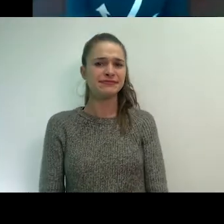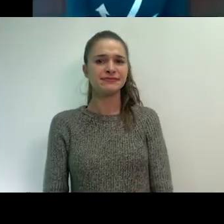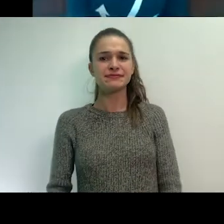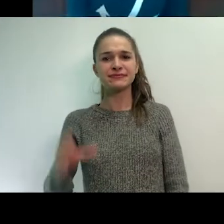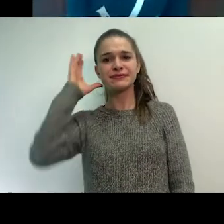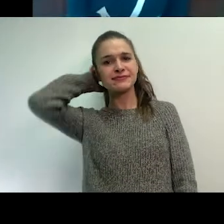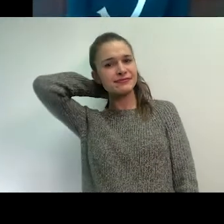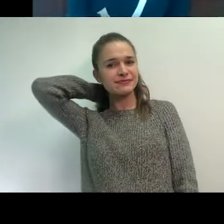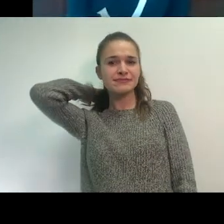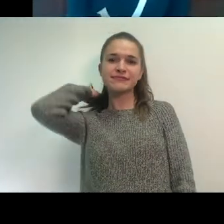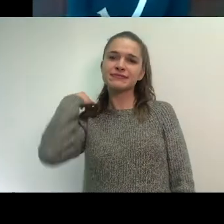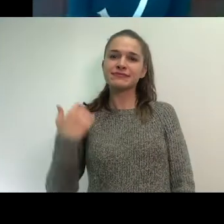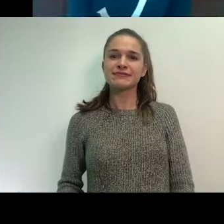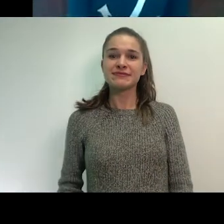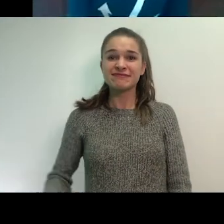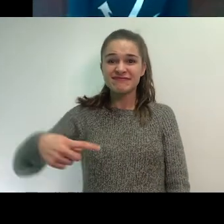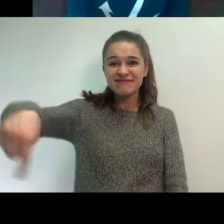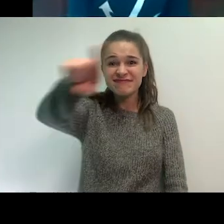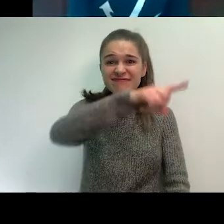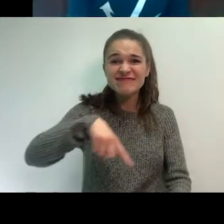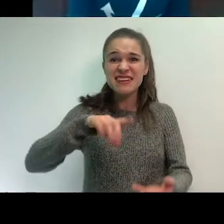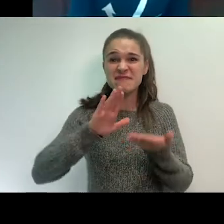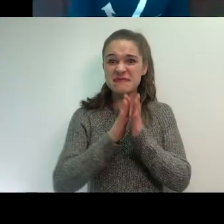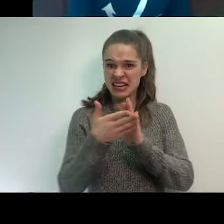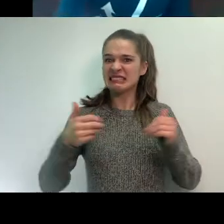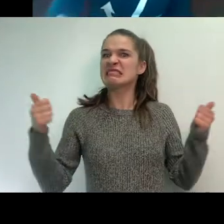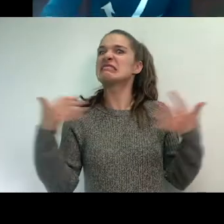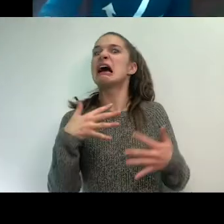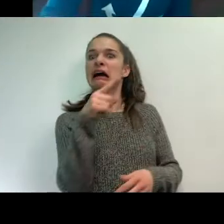And they were all afraid of her.